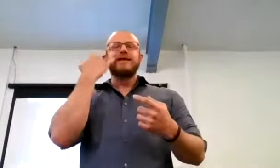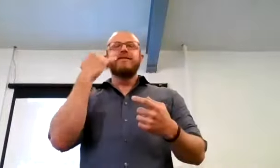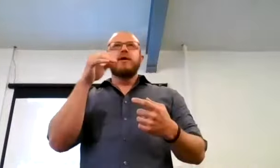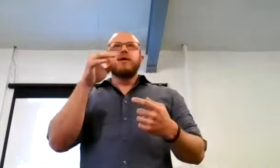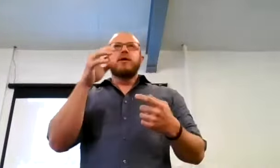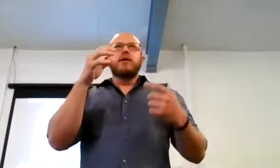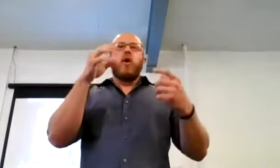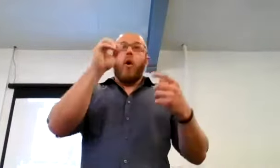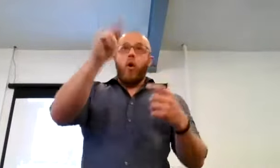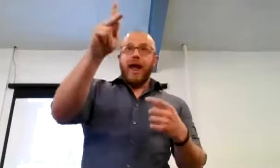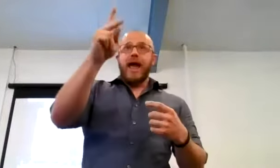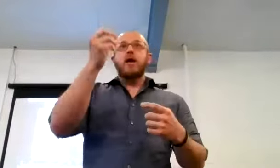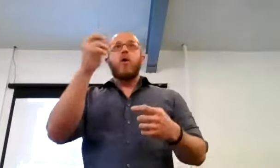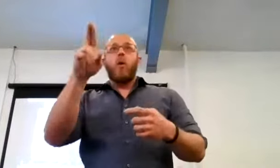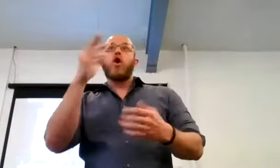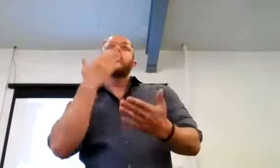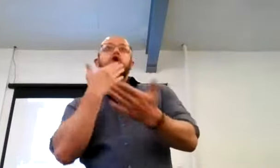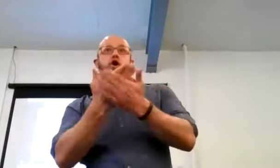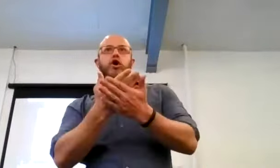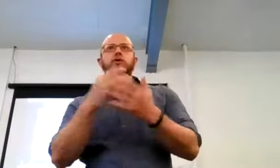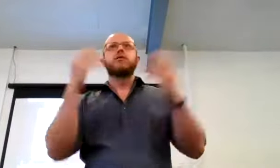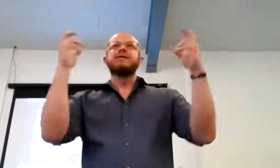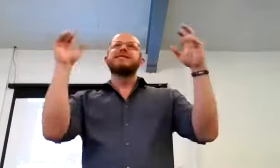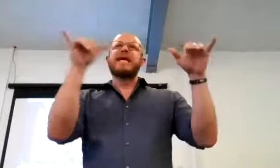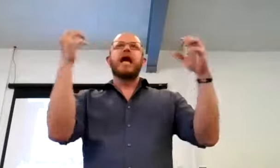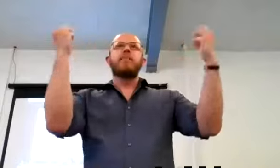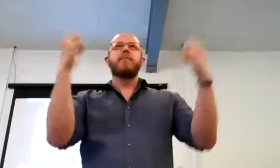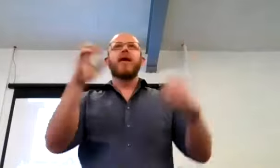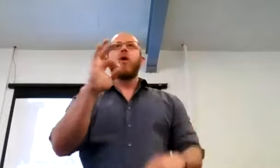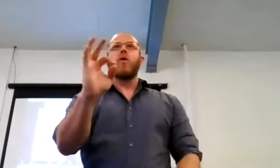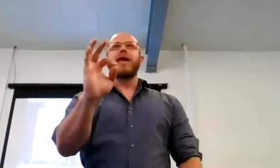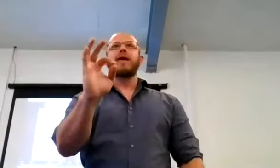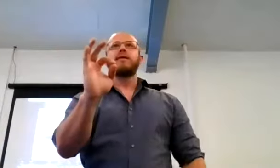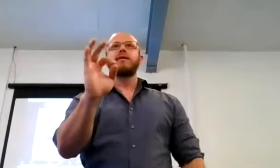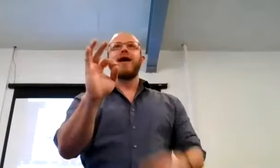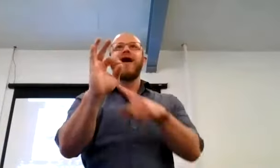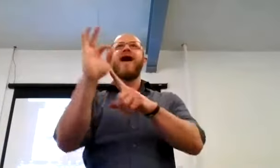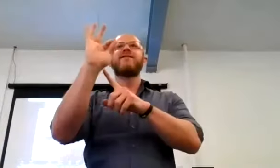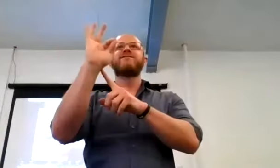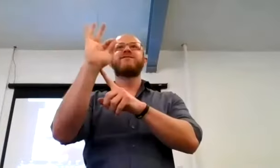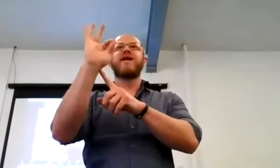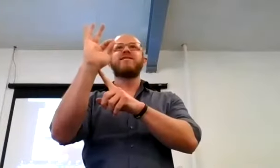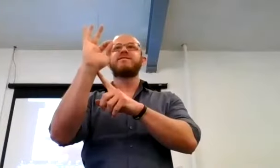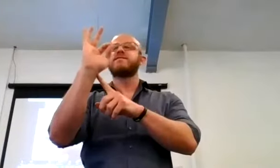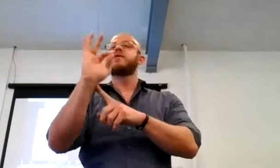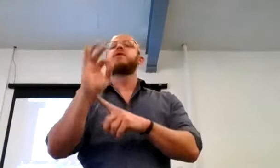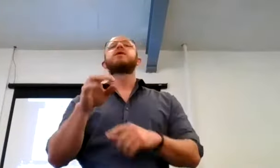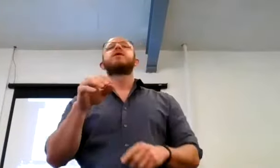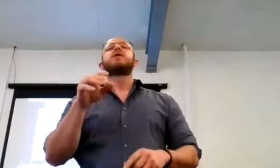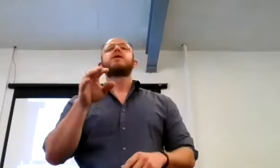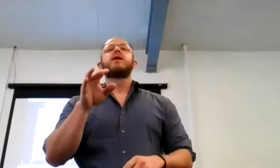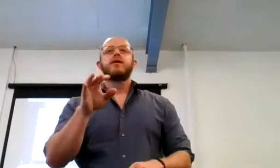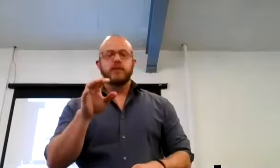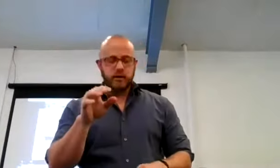It asked if is okay or is it good? Is it the same sign? So you see this right here, this is this F